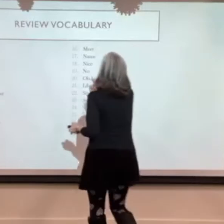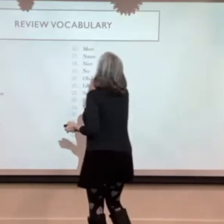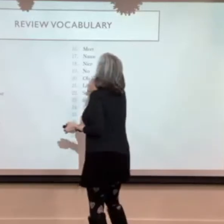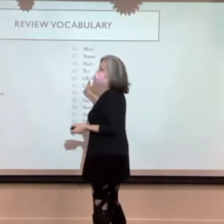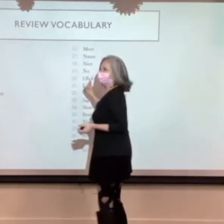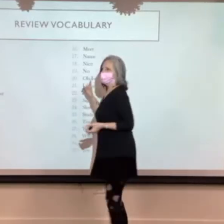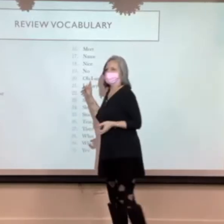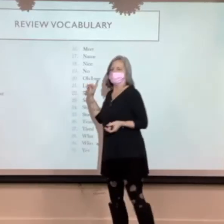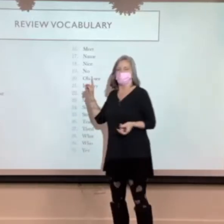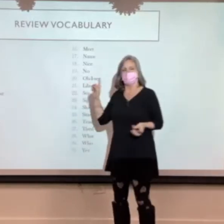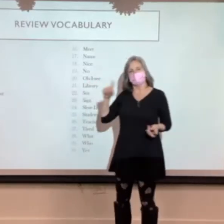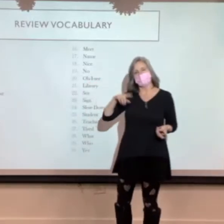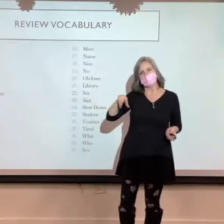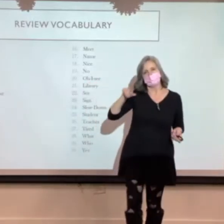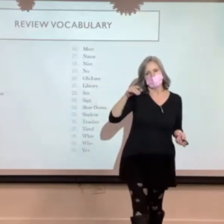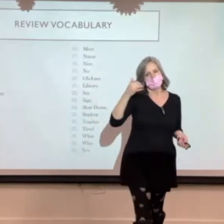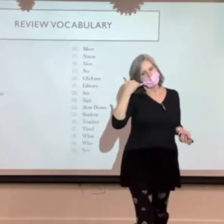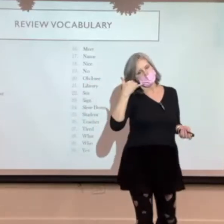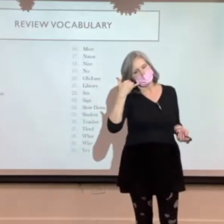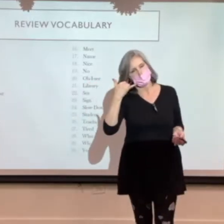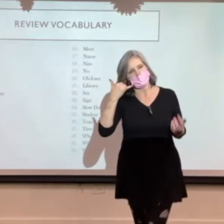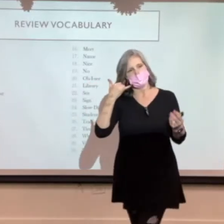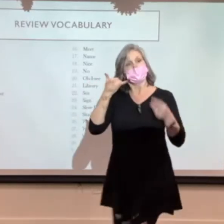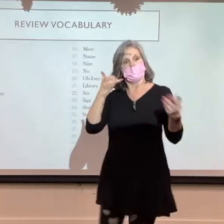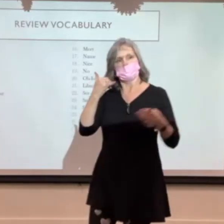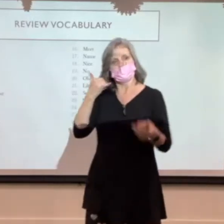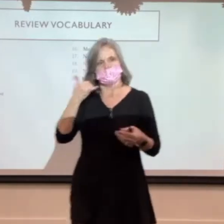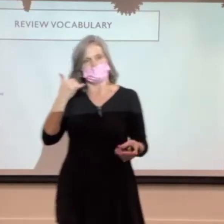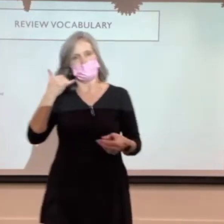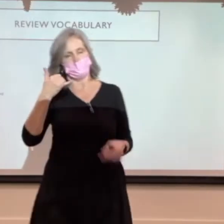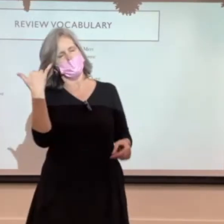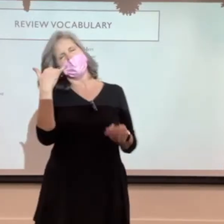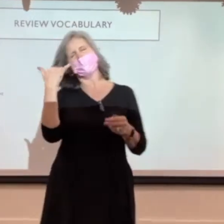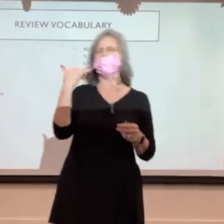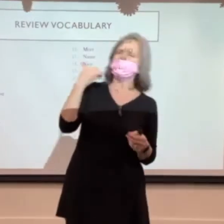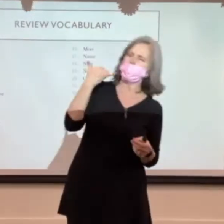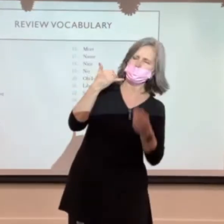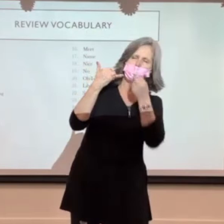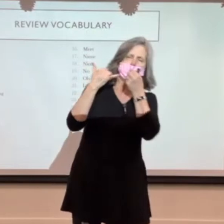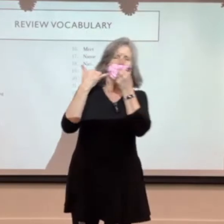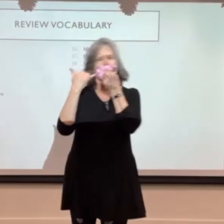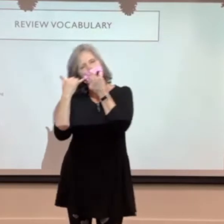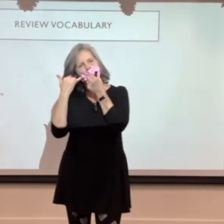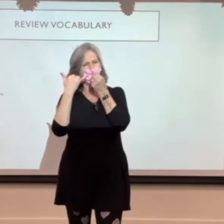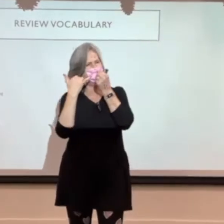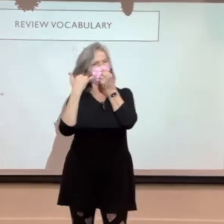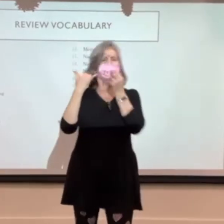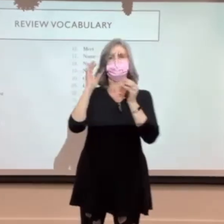So this version, have you guys ever been on the telephone and you're telling a story about work? Oh my God, you wouldn't believe what happened. I was doing this and you're